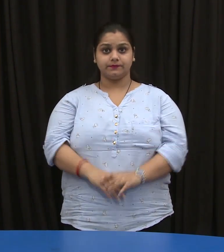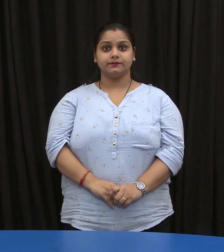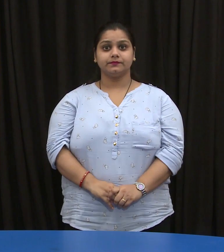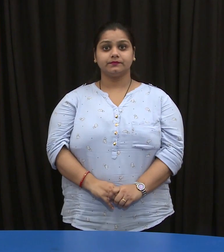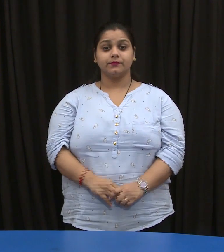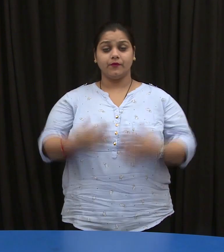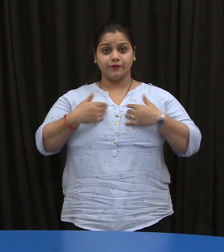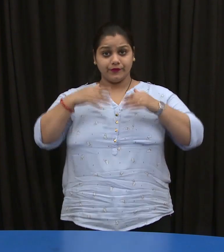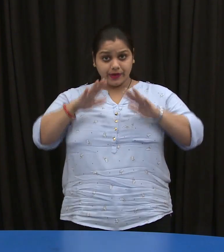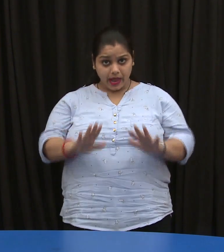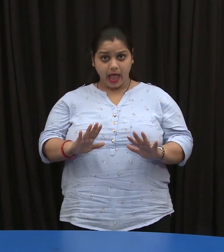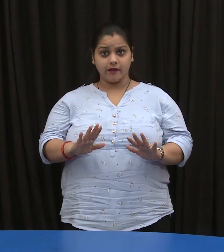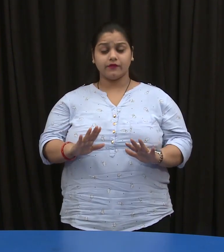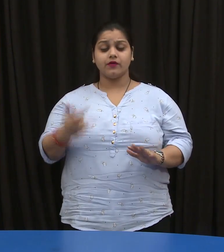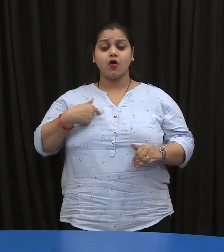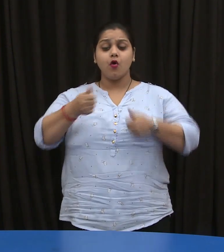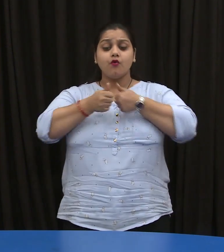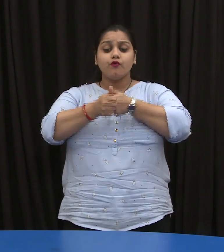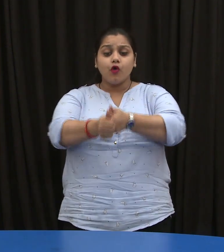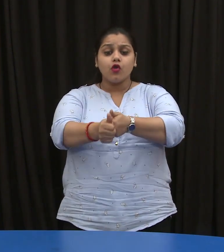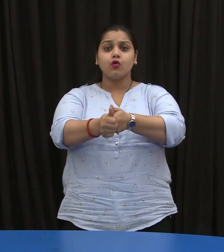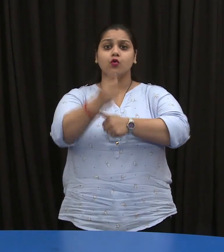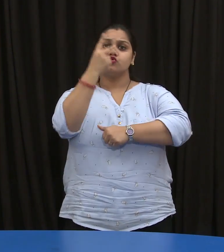we have to follow 2 points.